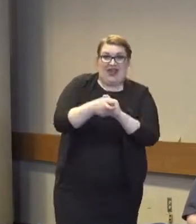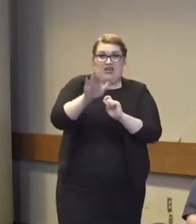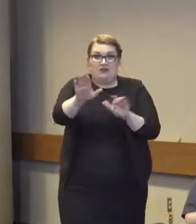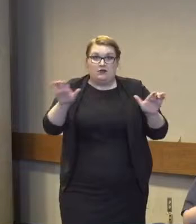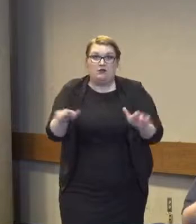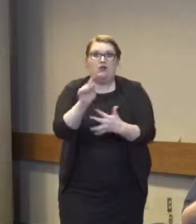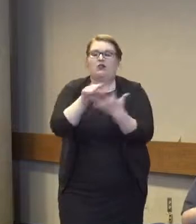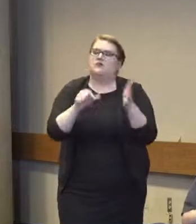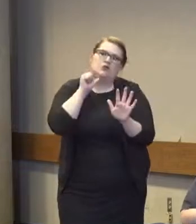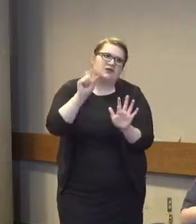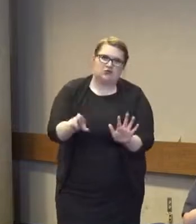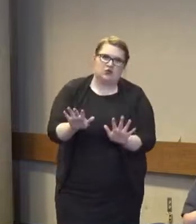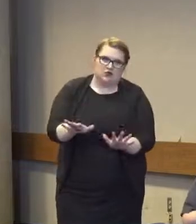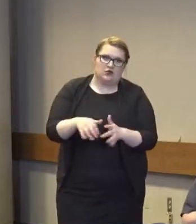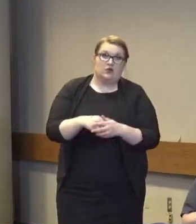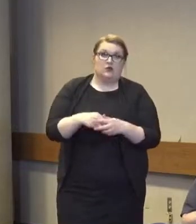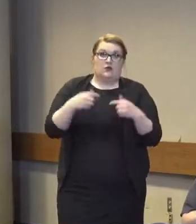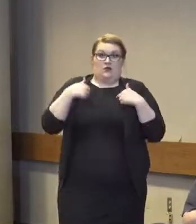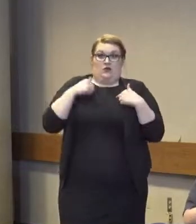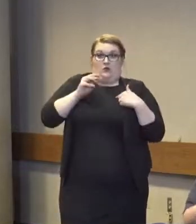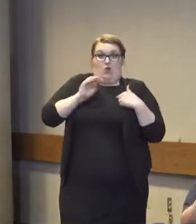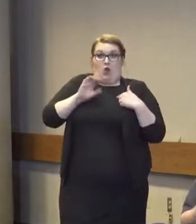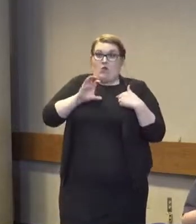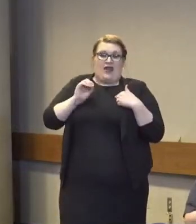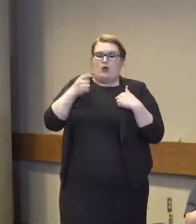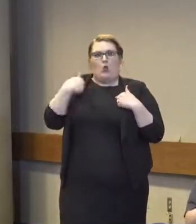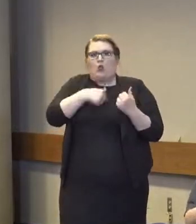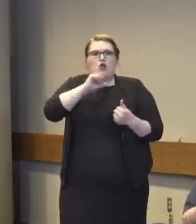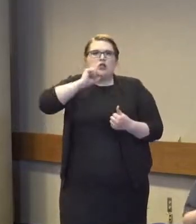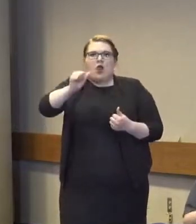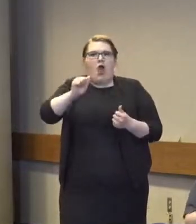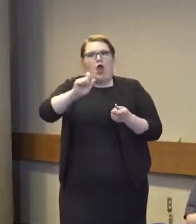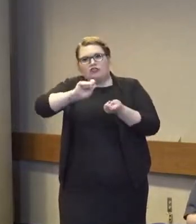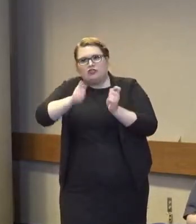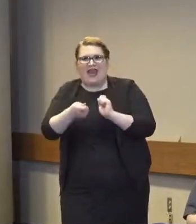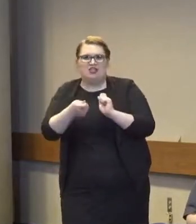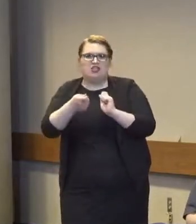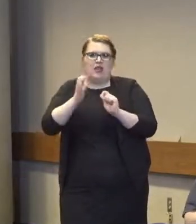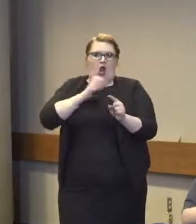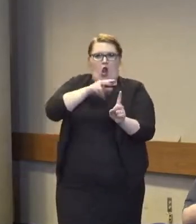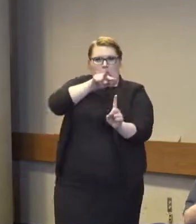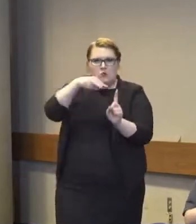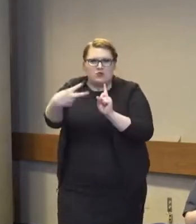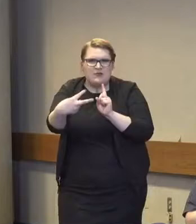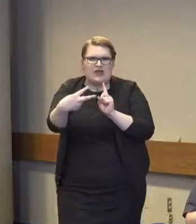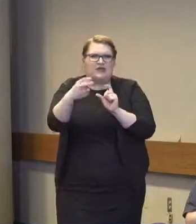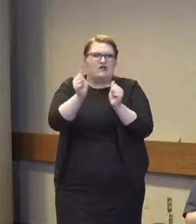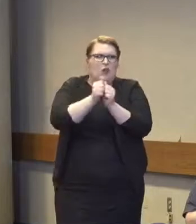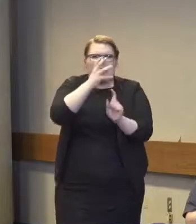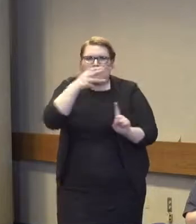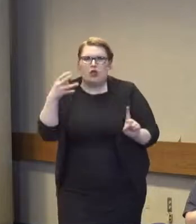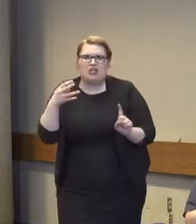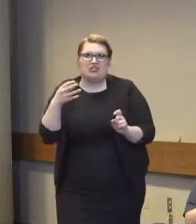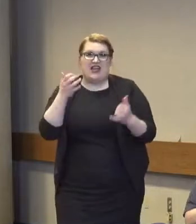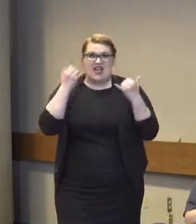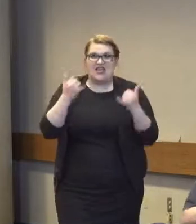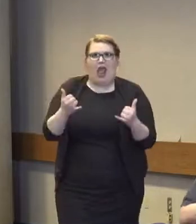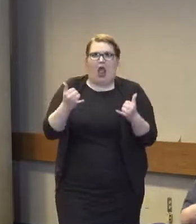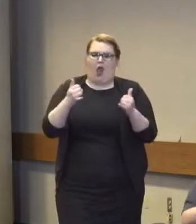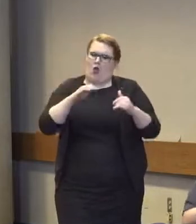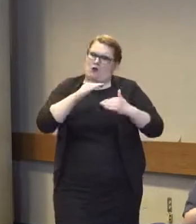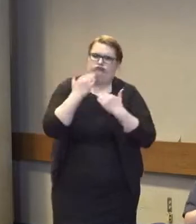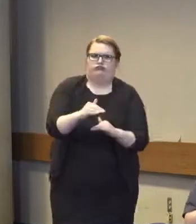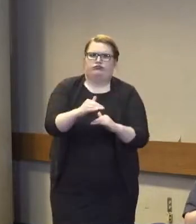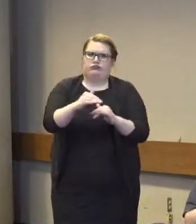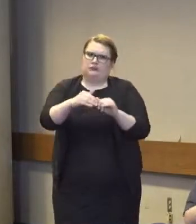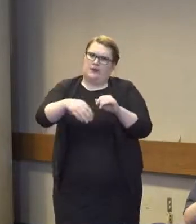doing them. We, Montgomery County, are not changing the way that we look at immigration status. We do not consider it as a limitation or